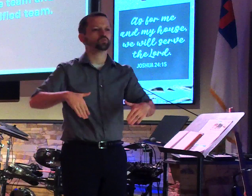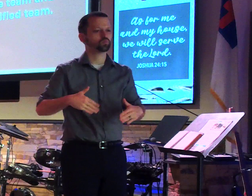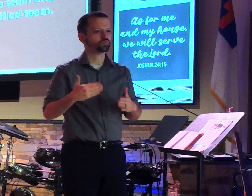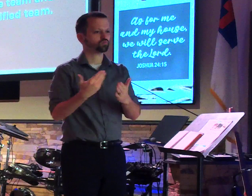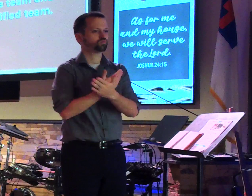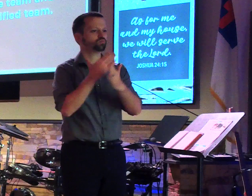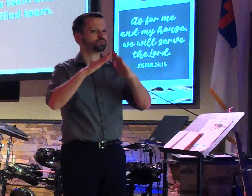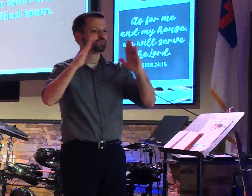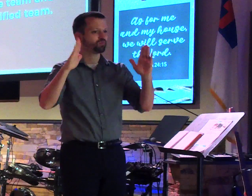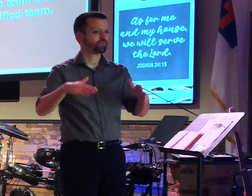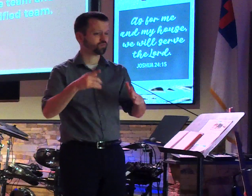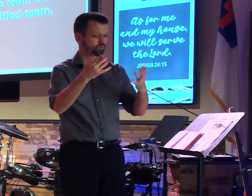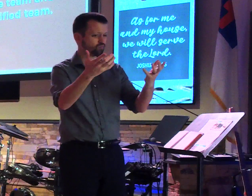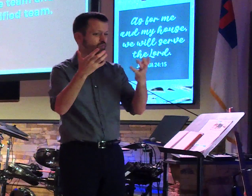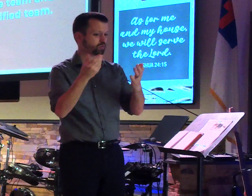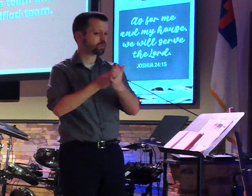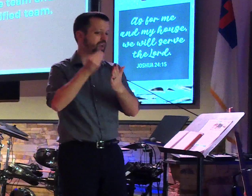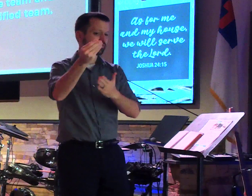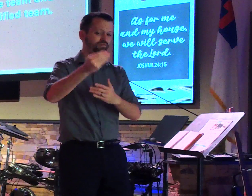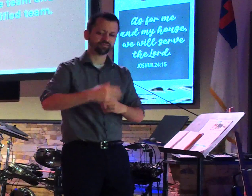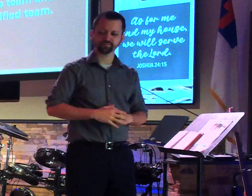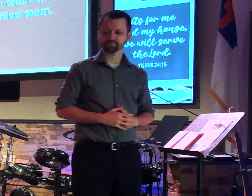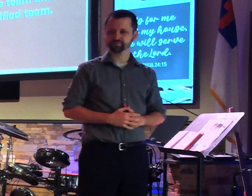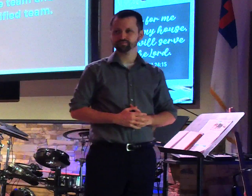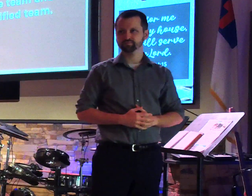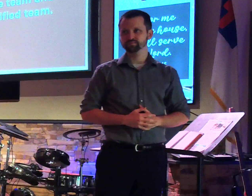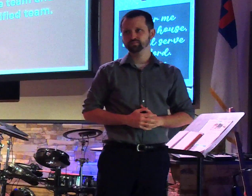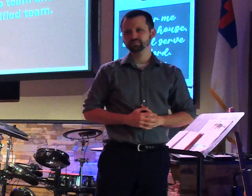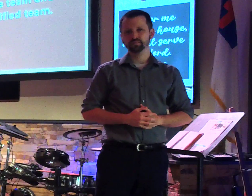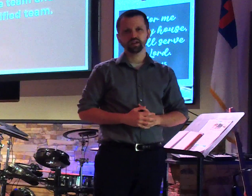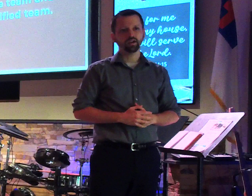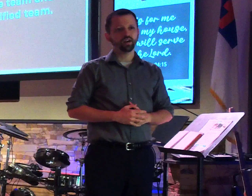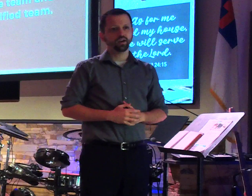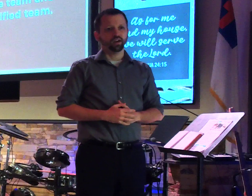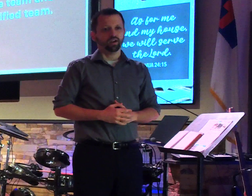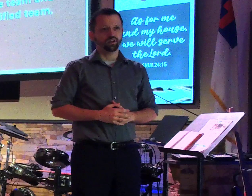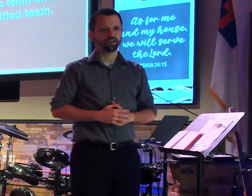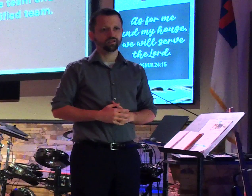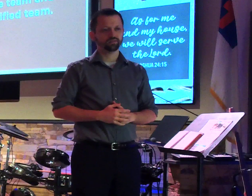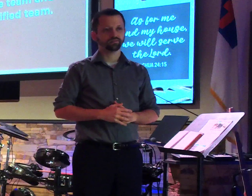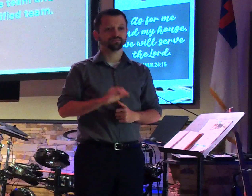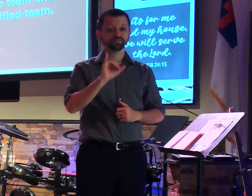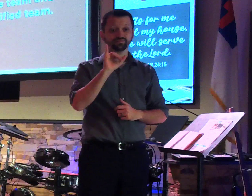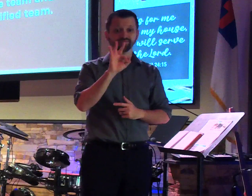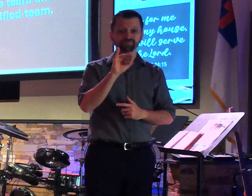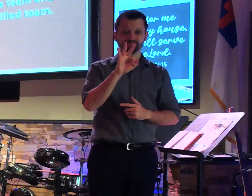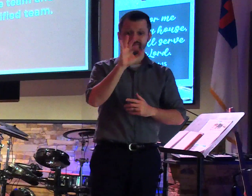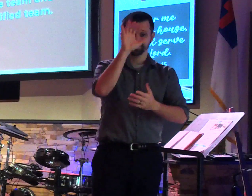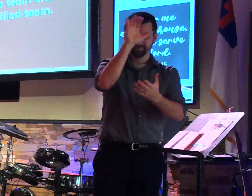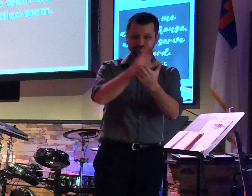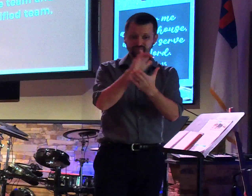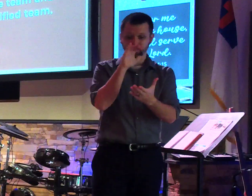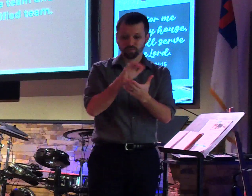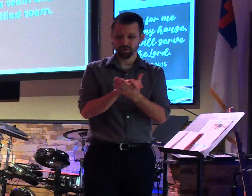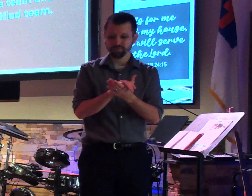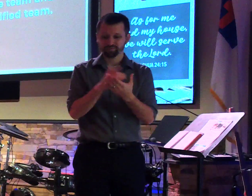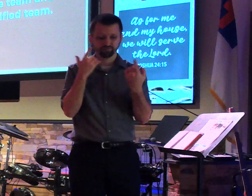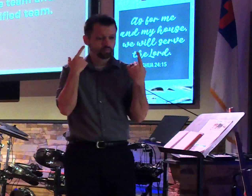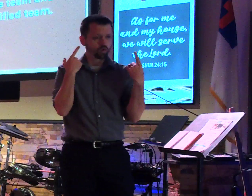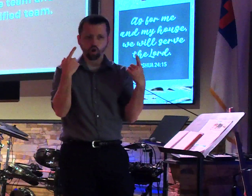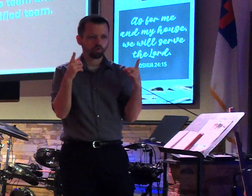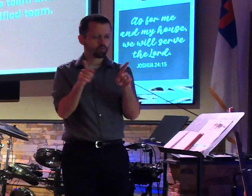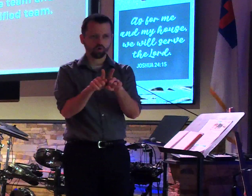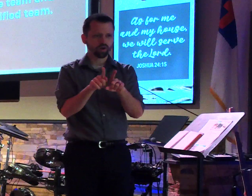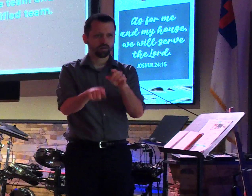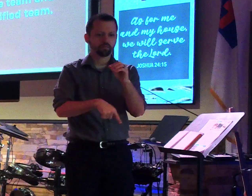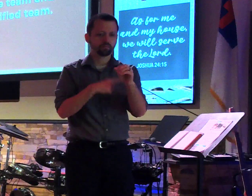house. And what happens is if you're not agreed on the change, if you're